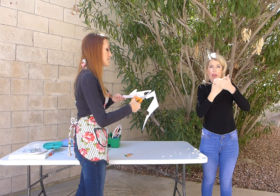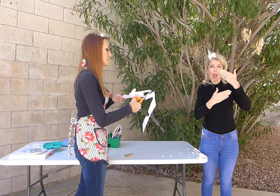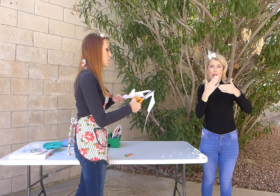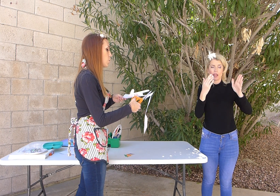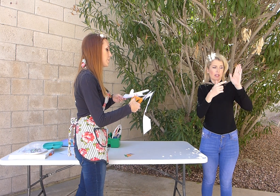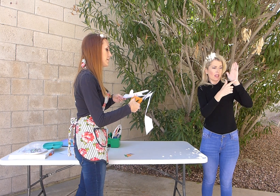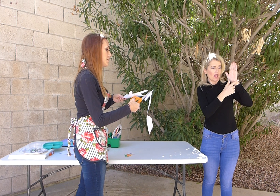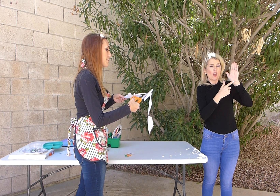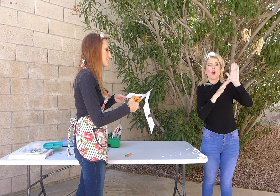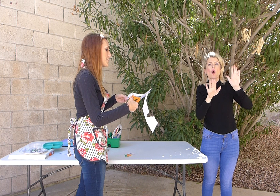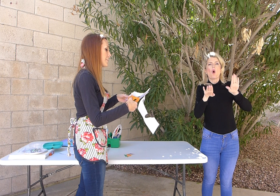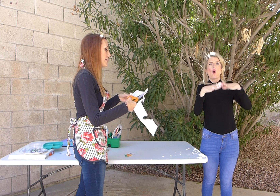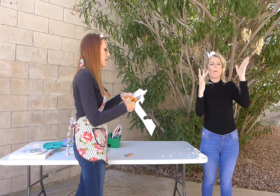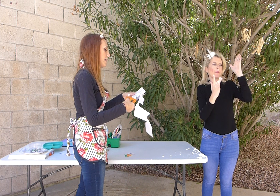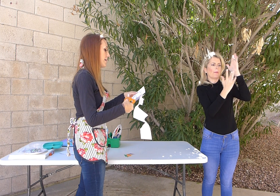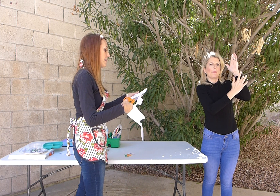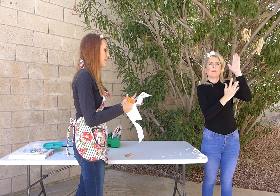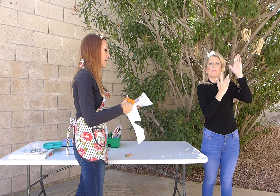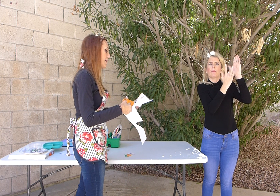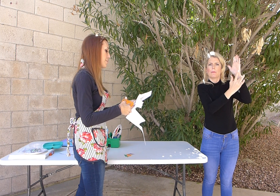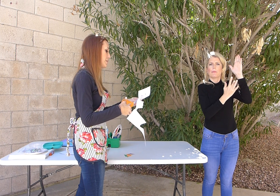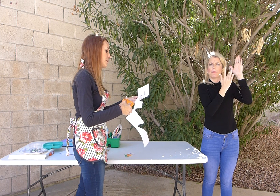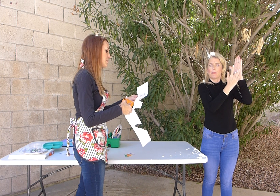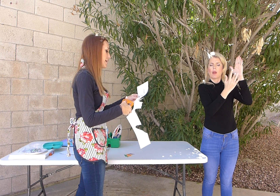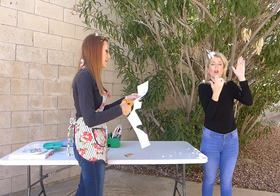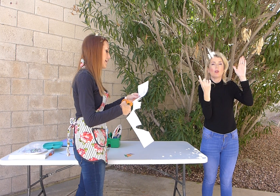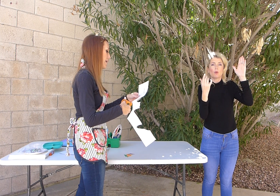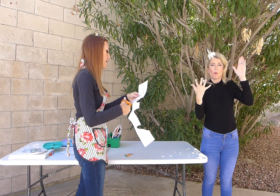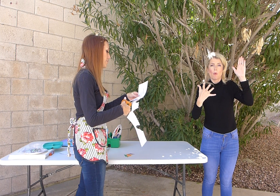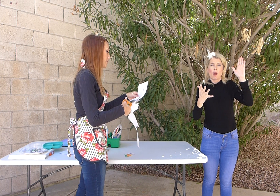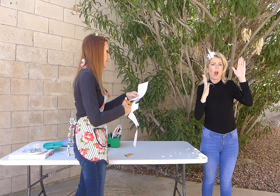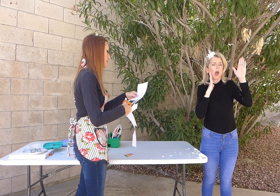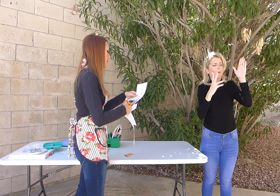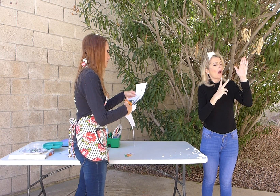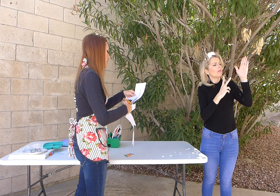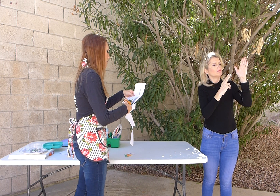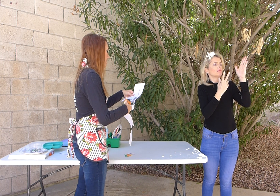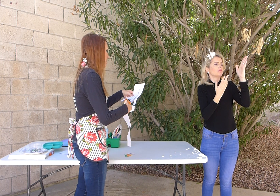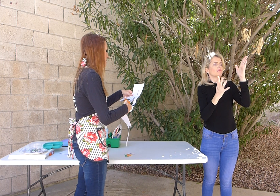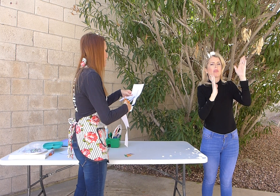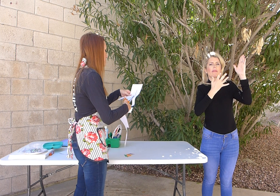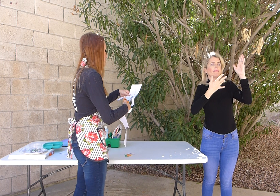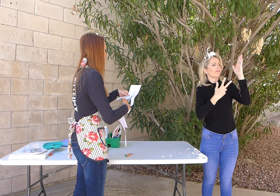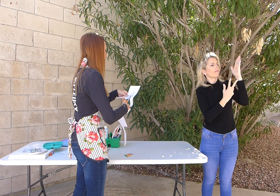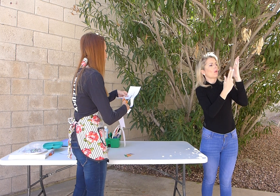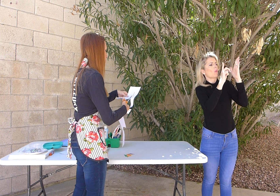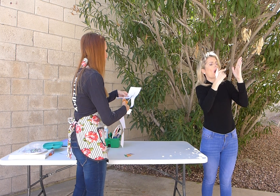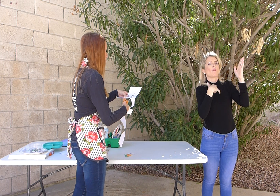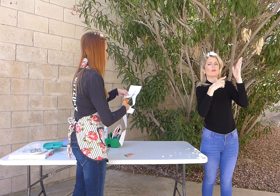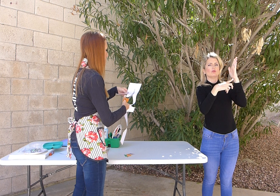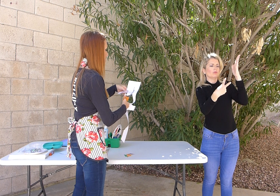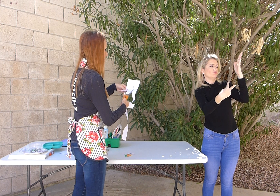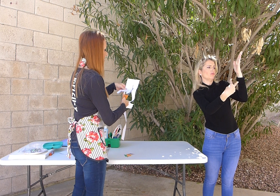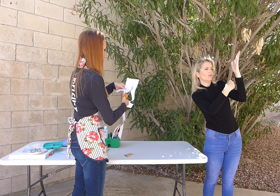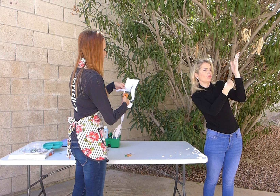the wrist is open. I'm going to just cut it wherever I want it to stop.